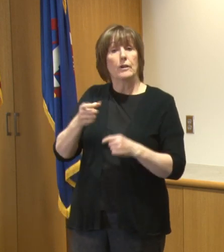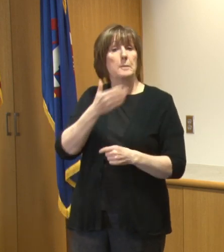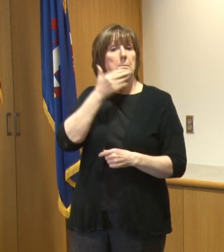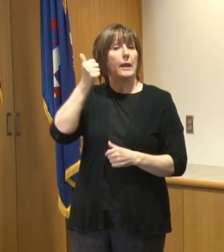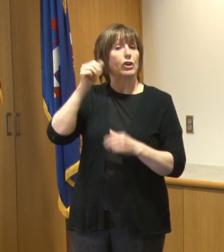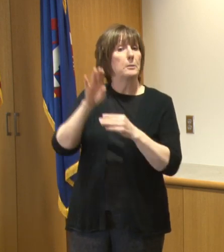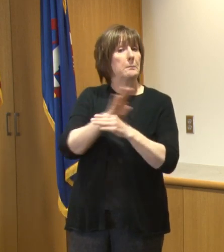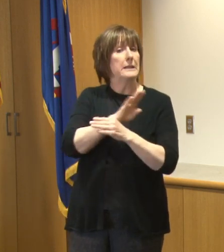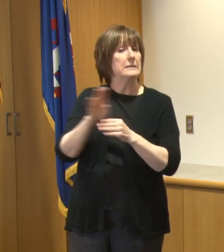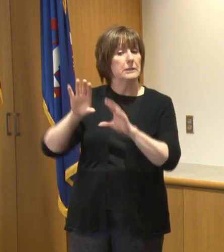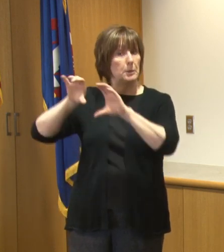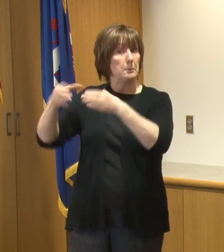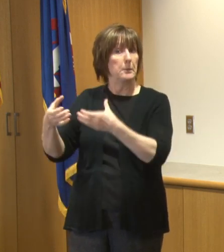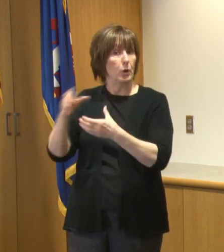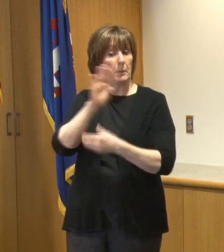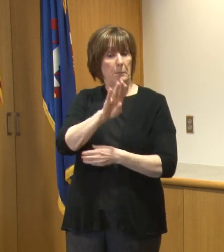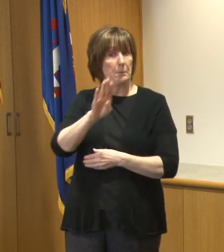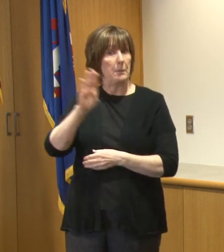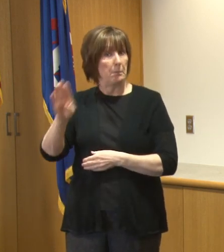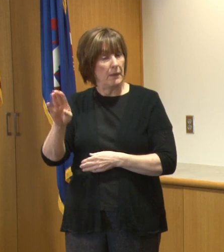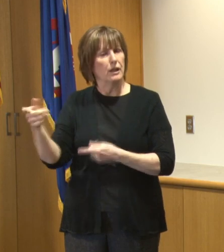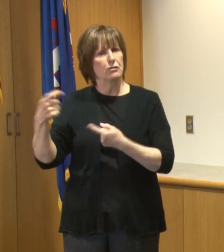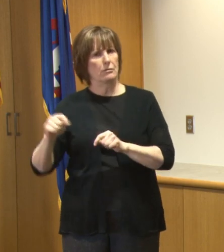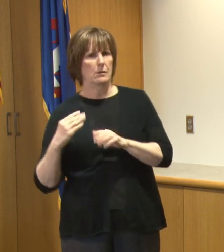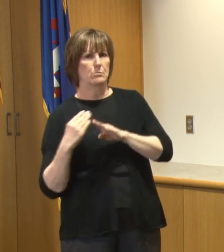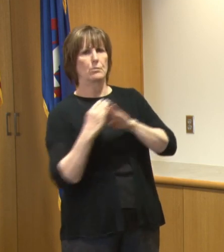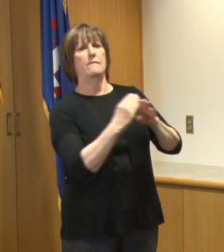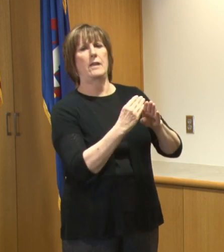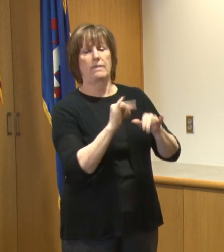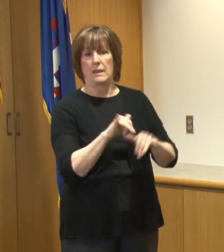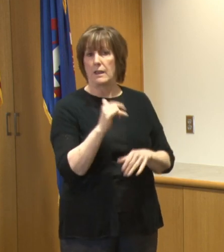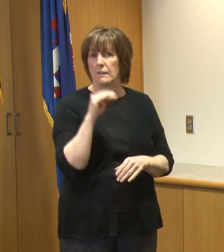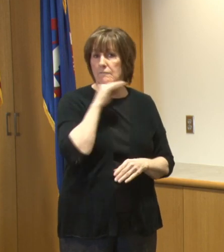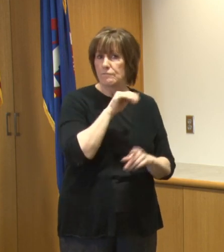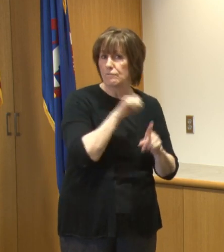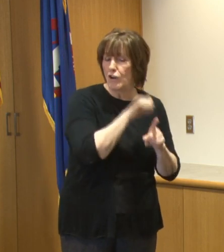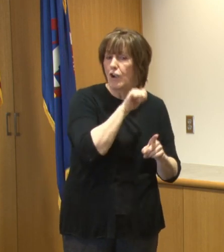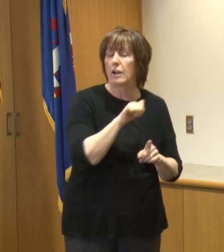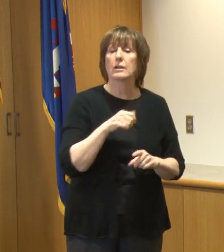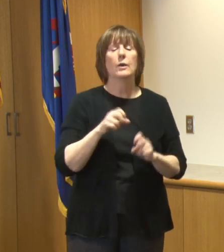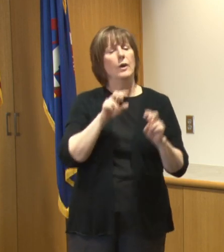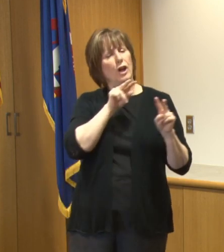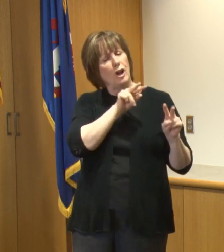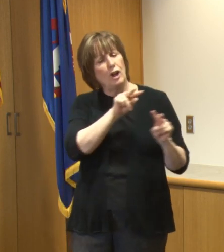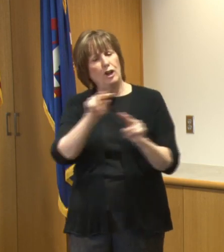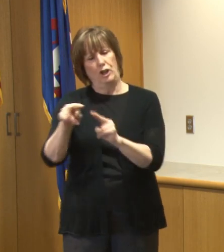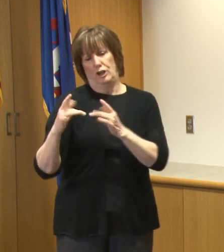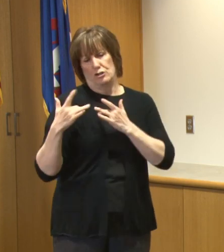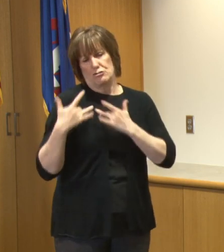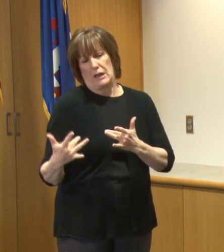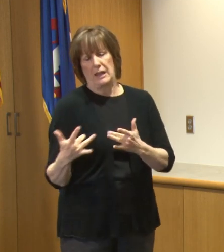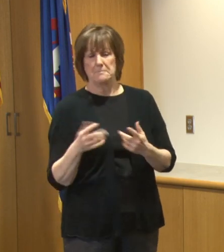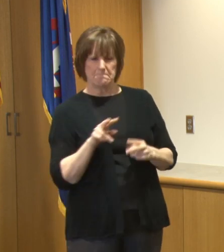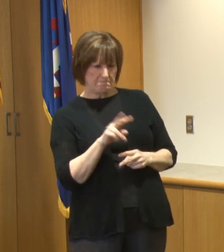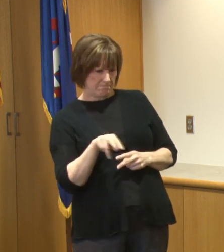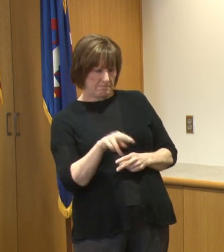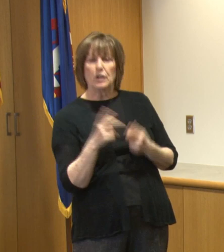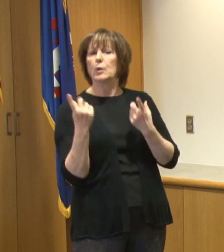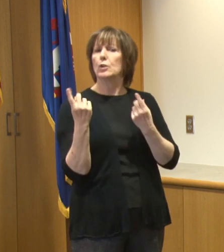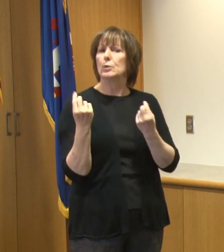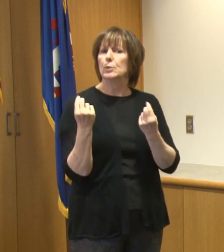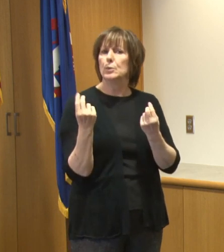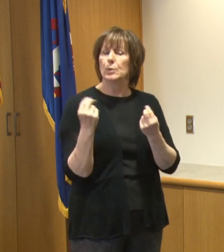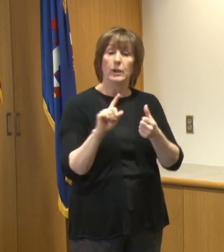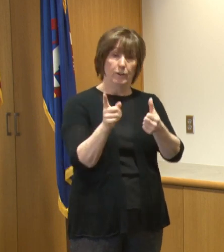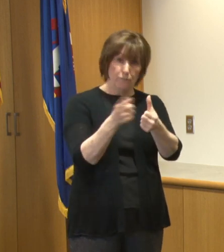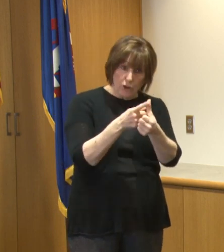to trying to prevent that kind of fraud from occurring. And so when we look at these trend lines and we ask ourselves, what can we do? Well, the first thing